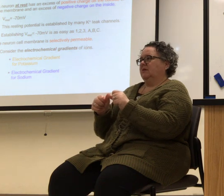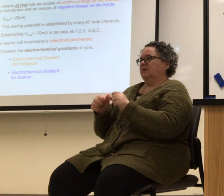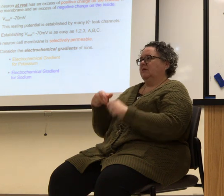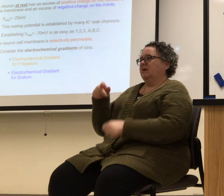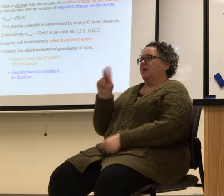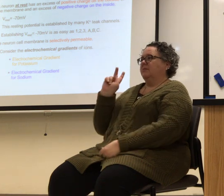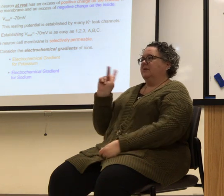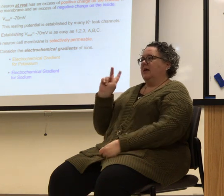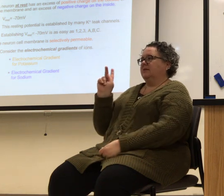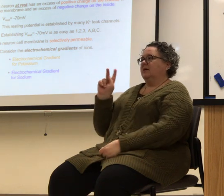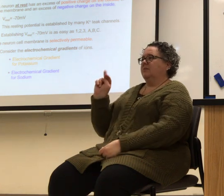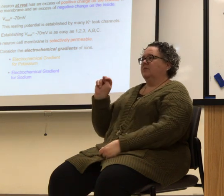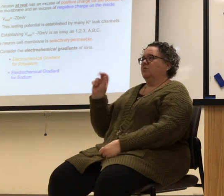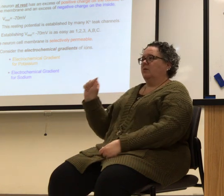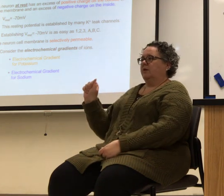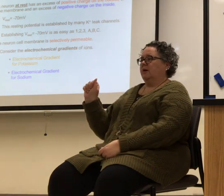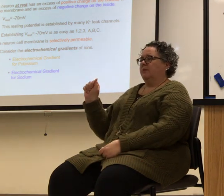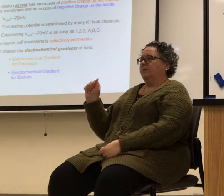potassium, sodium